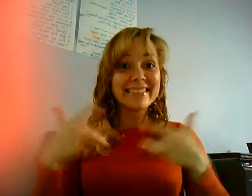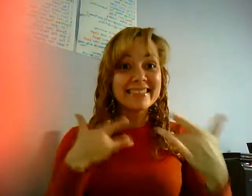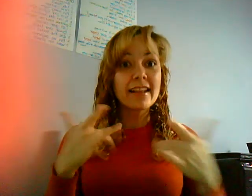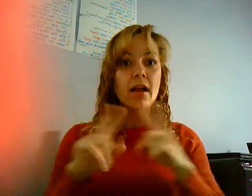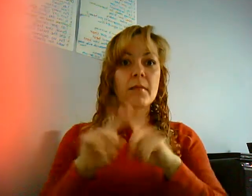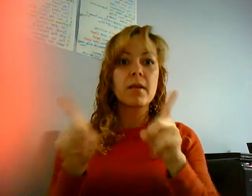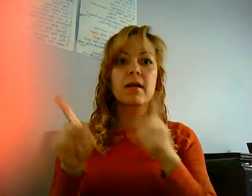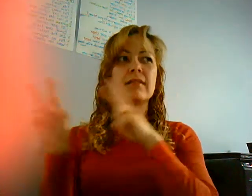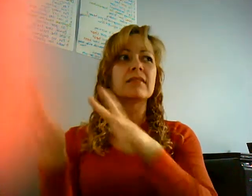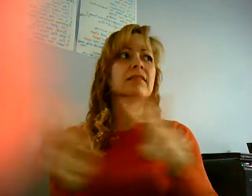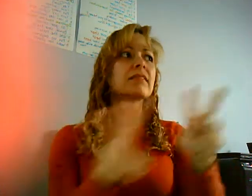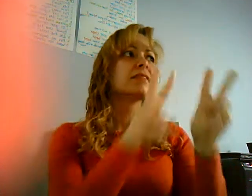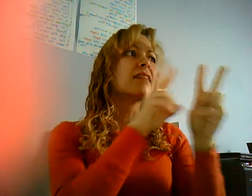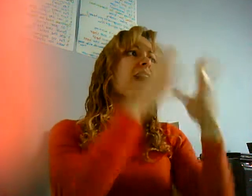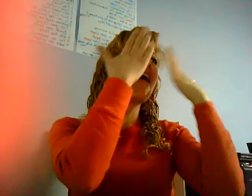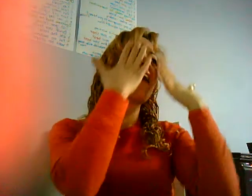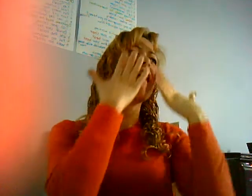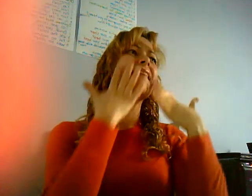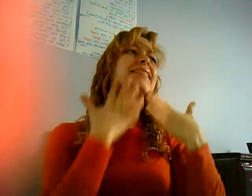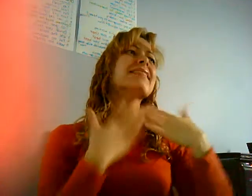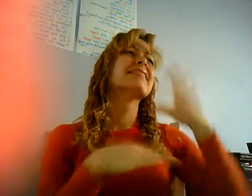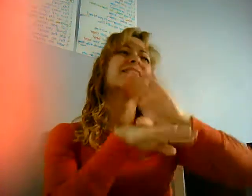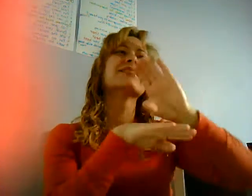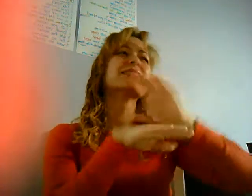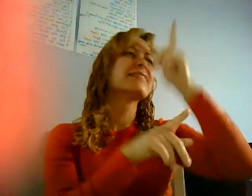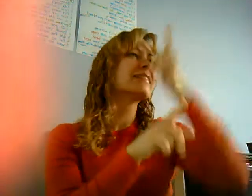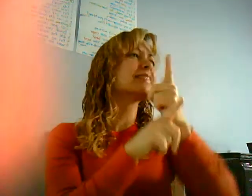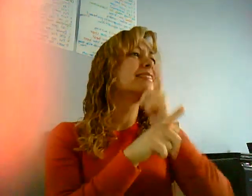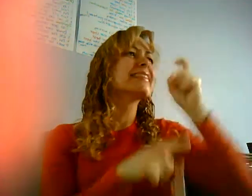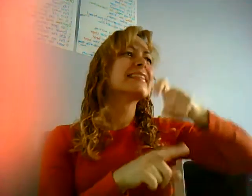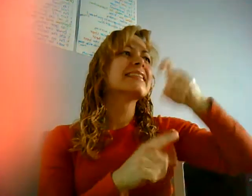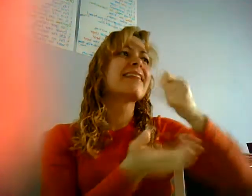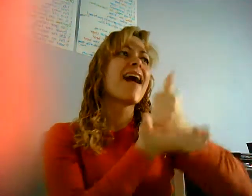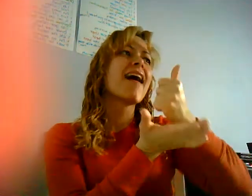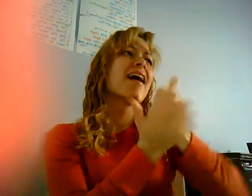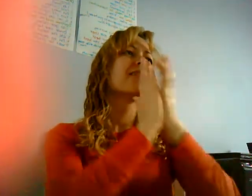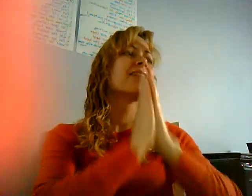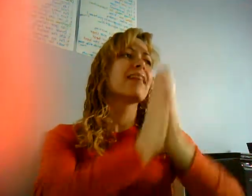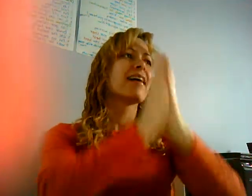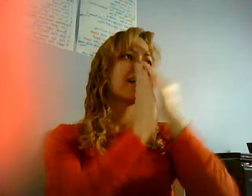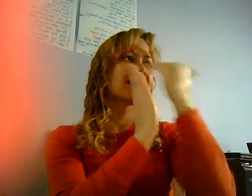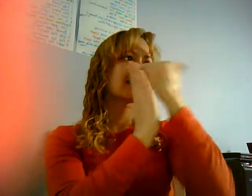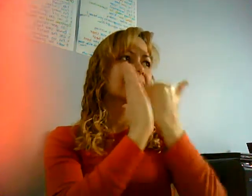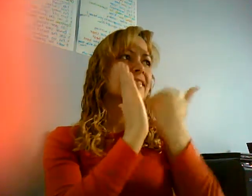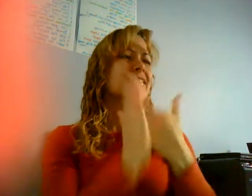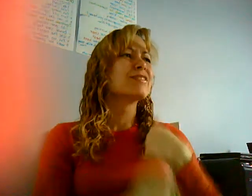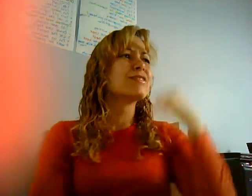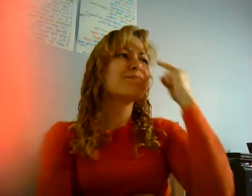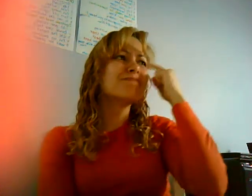it, and I look around and I see sadness in the church, on my brothers and sisters'